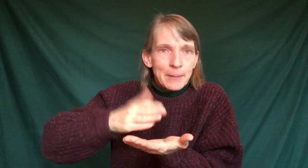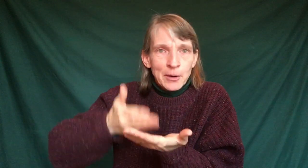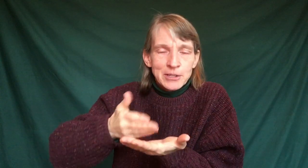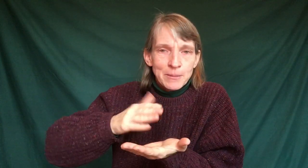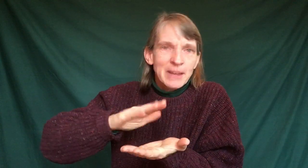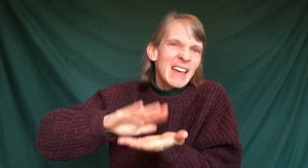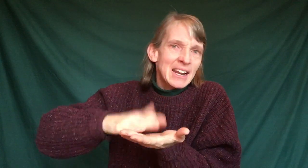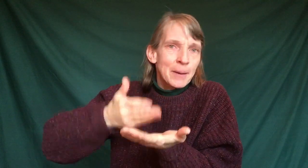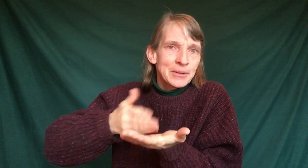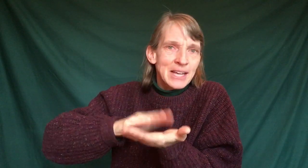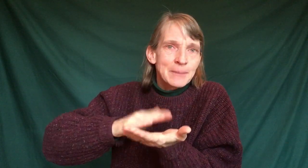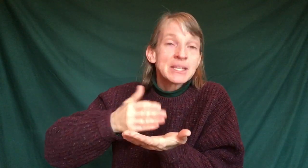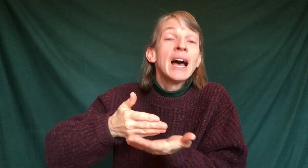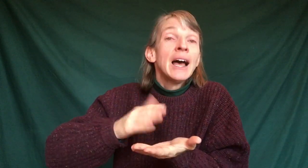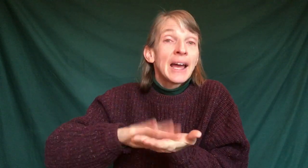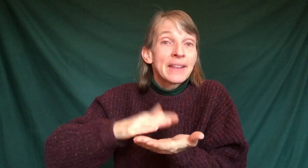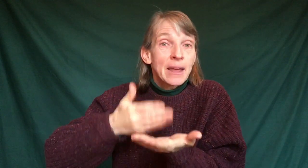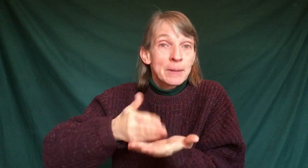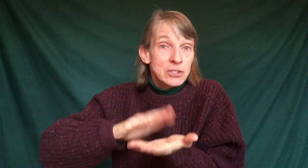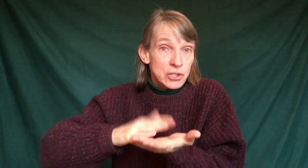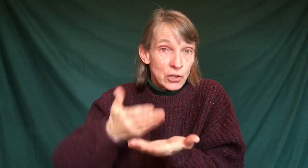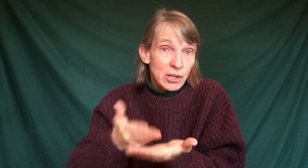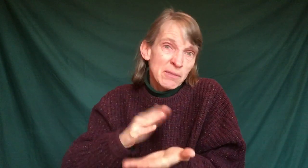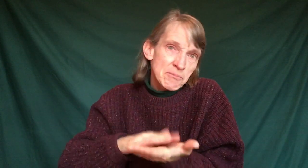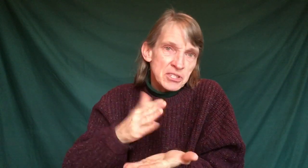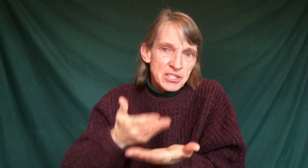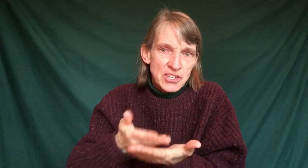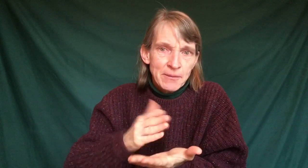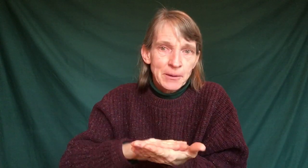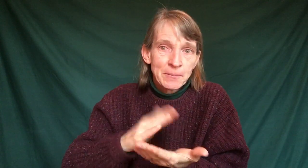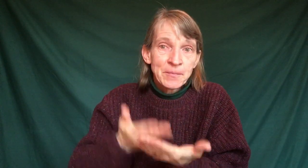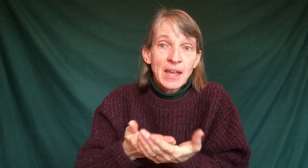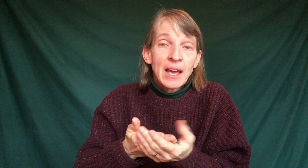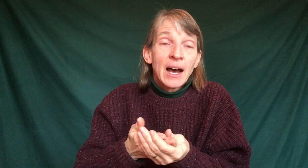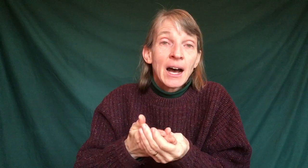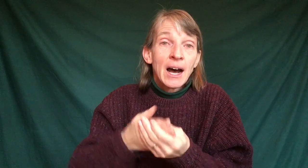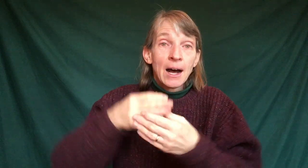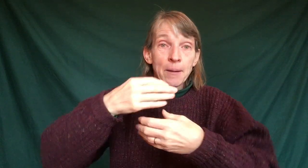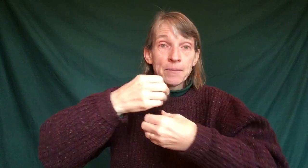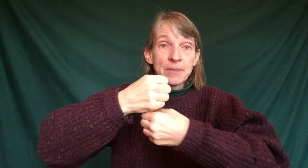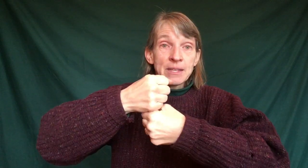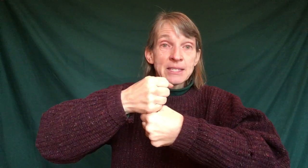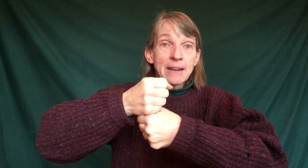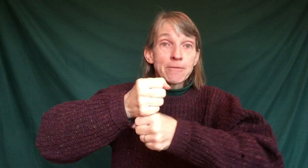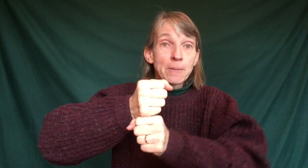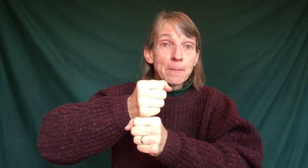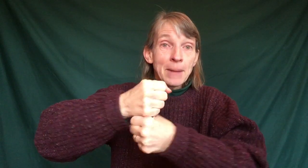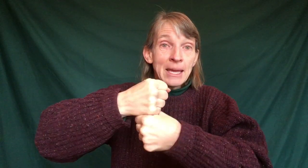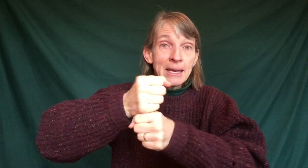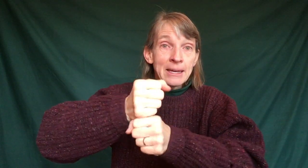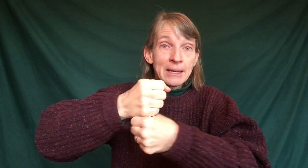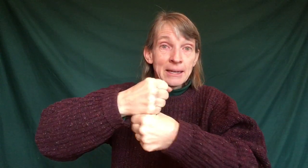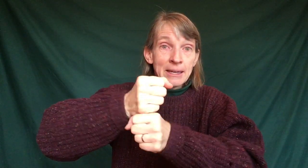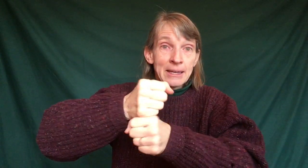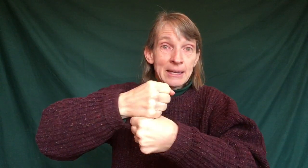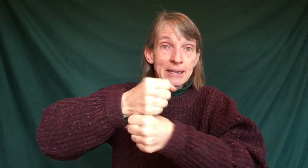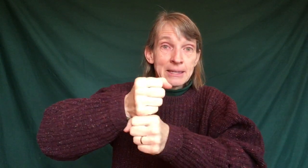hamburger or something like that a couple times. And that means to cook, just in general. The sign for make